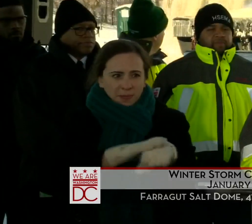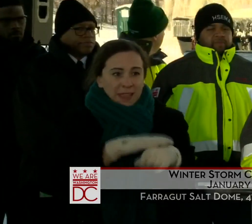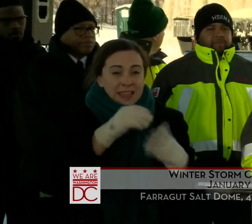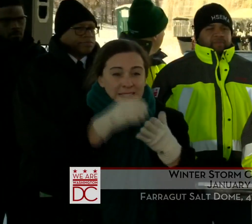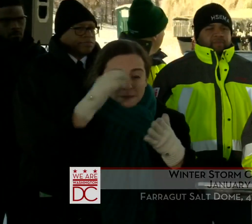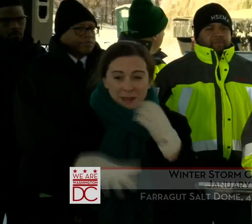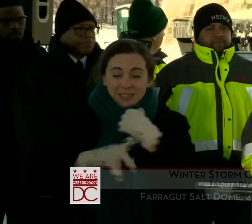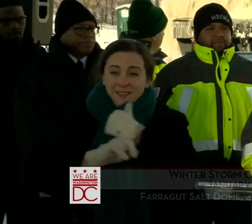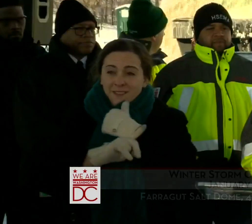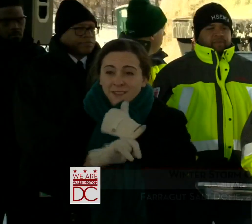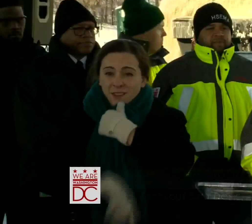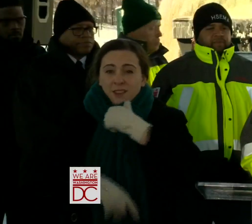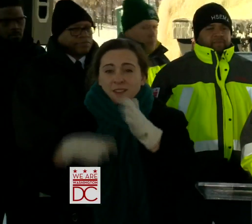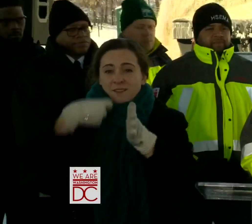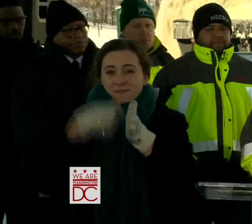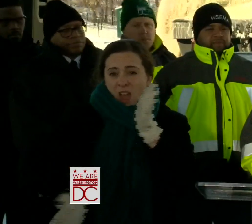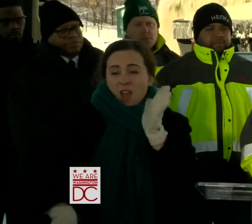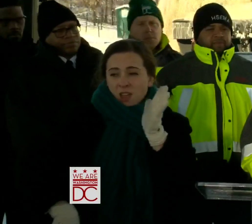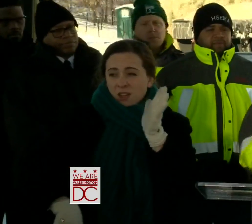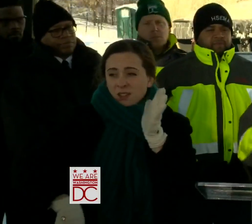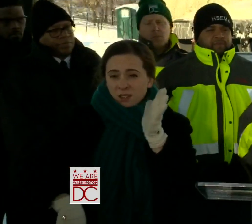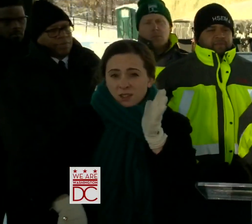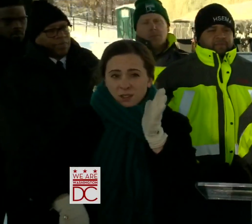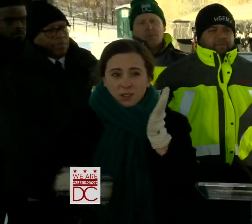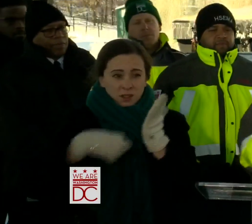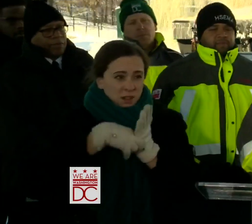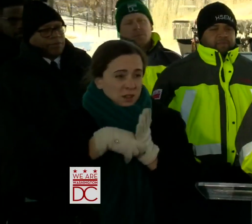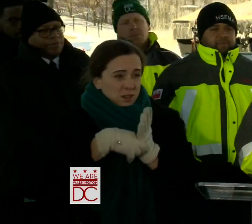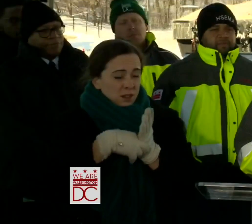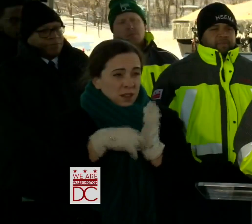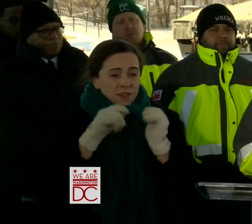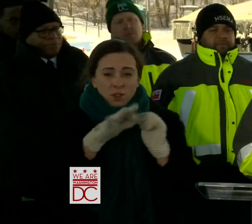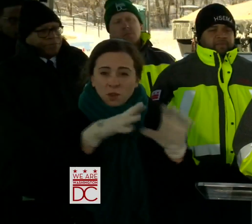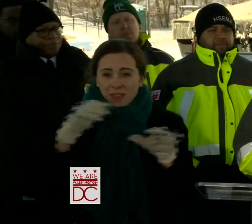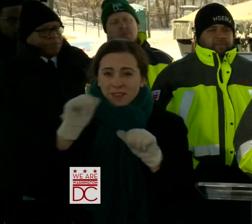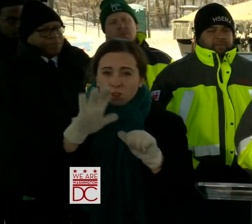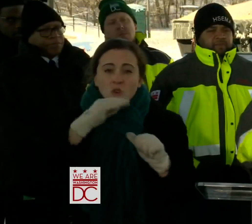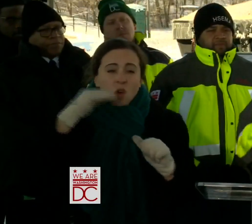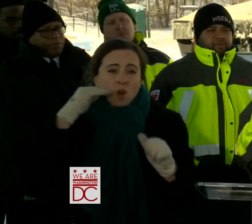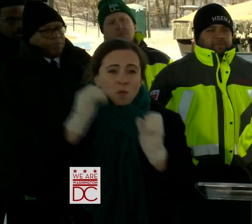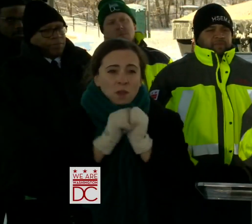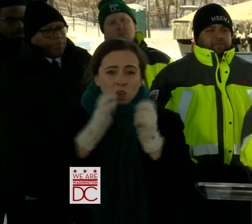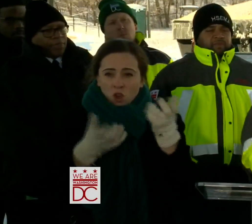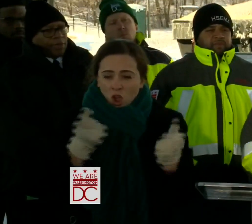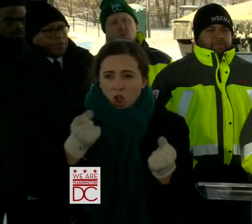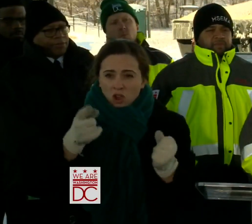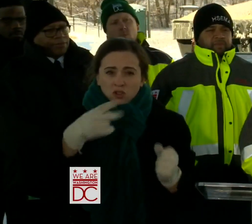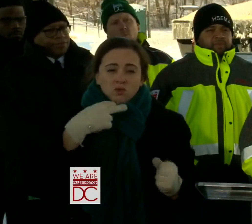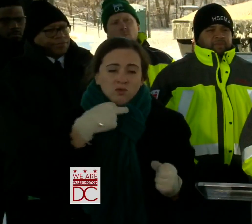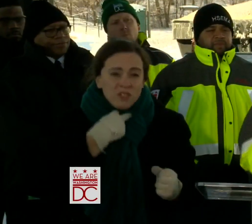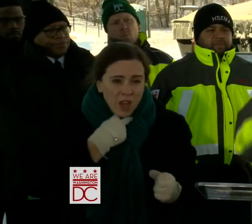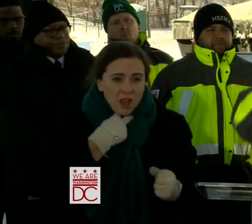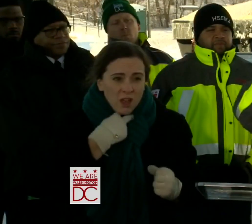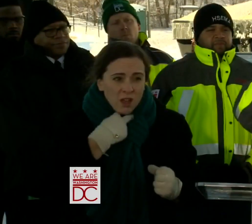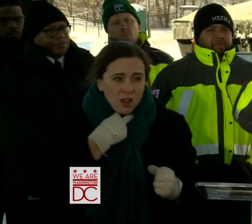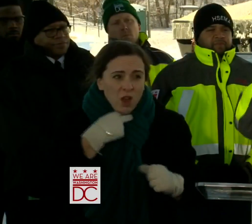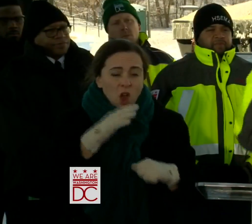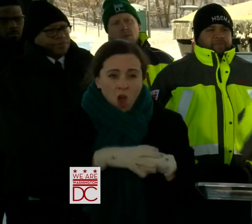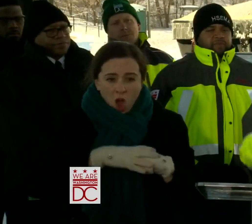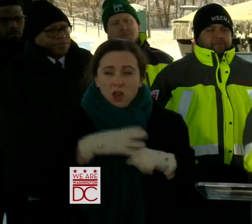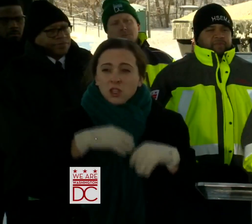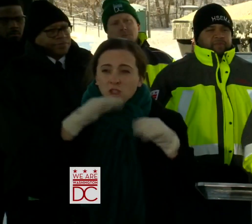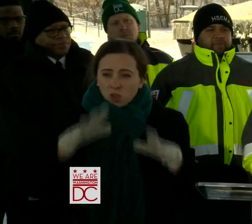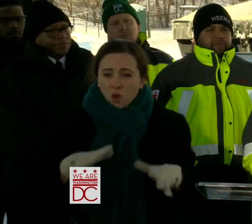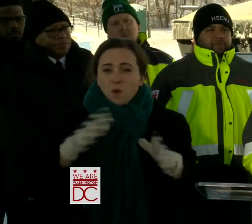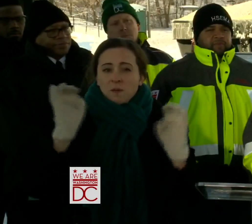expensive fines and tickets that are associated with this. If you leave your home in your car and you get stuck on a snow emergency route,